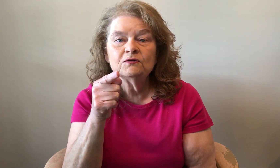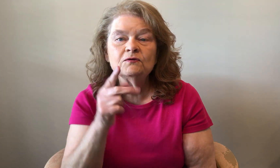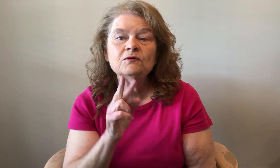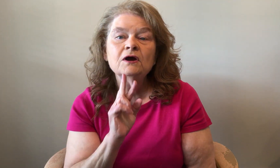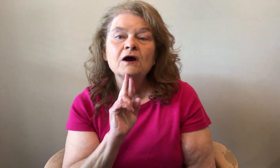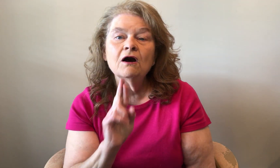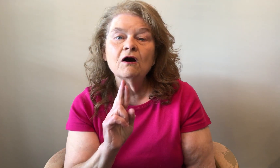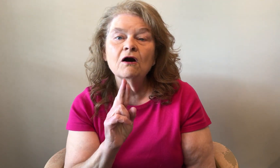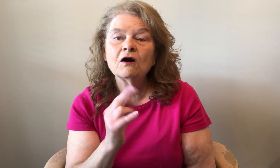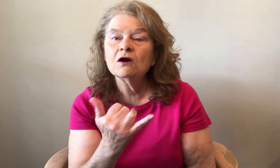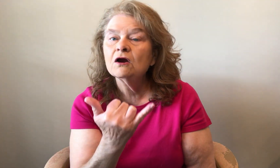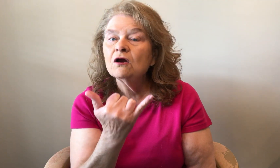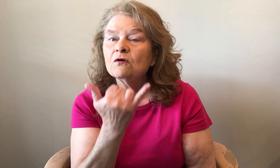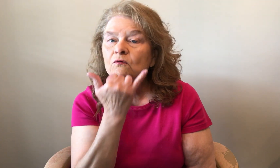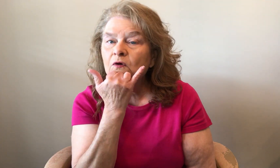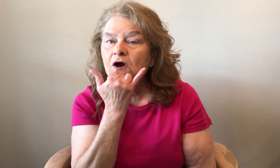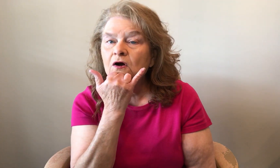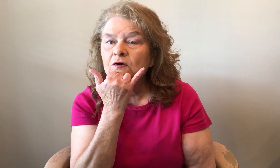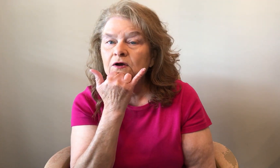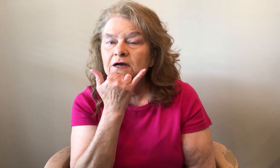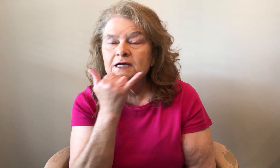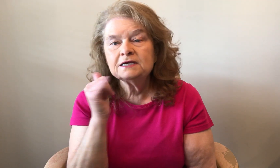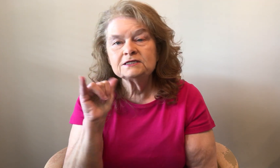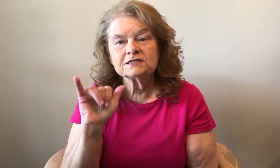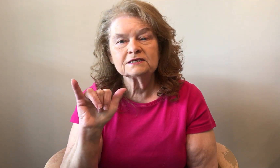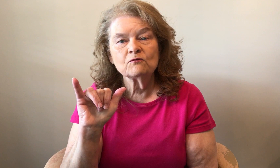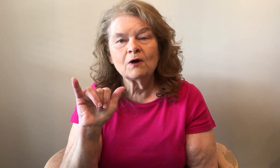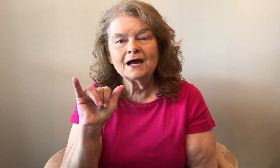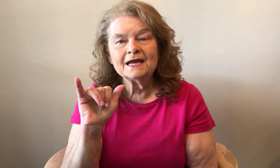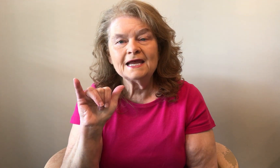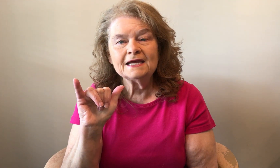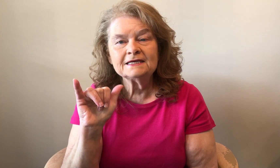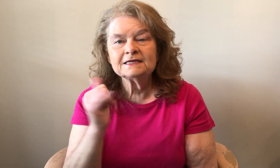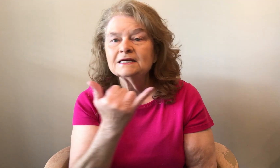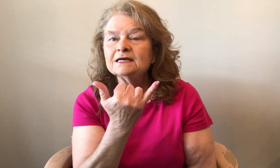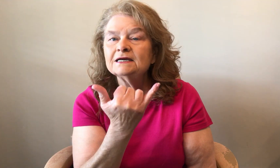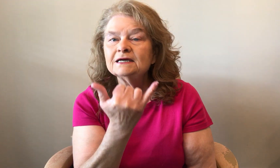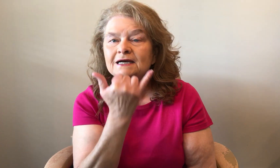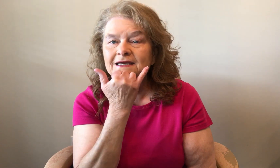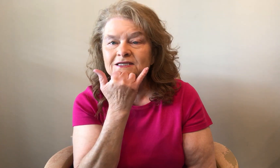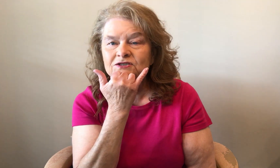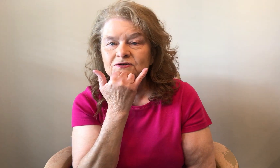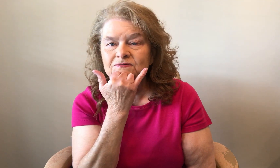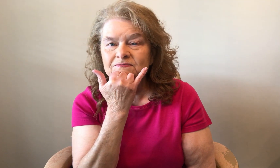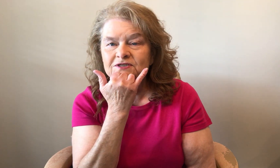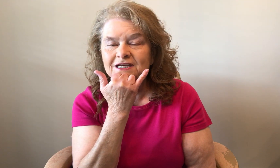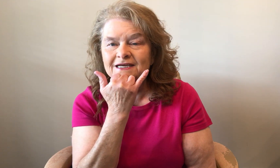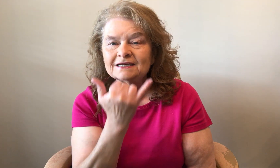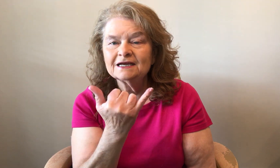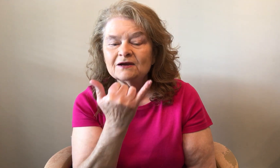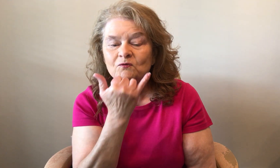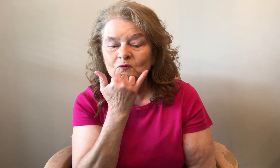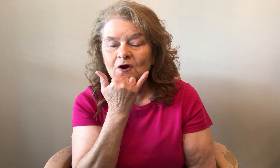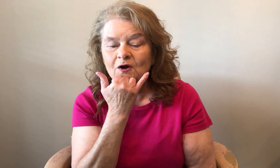you are wrong. Just the Y hand against your chin.